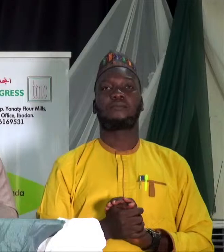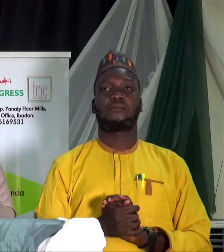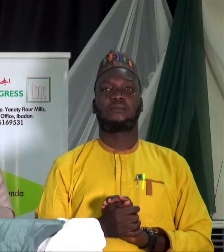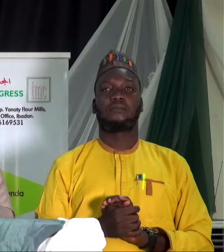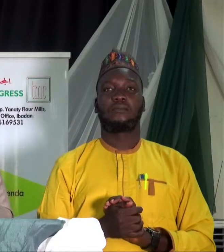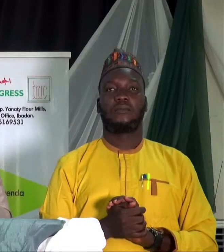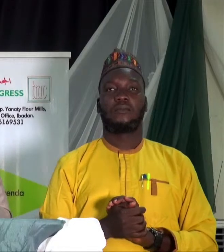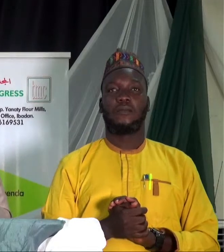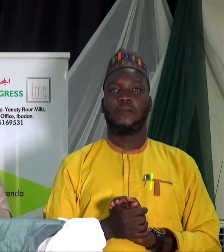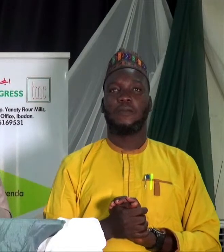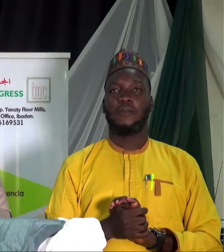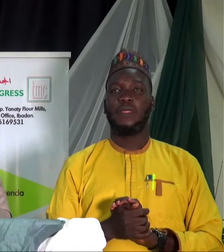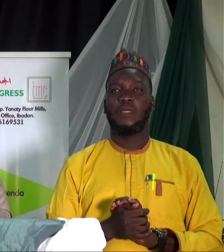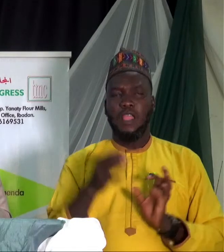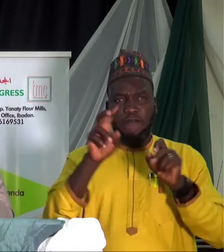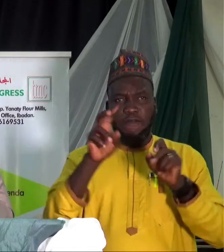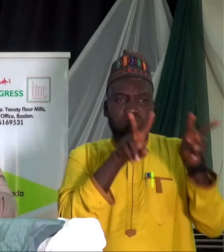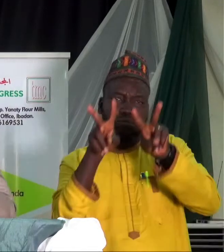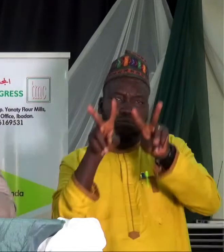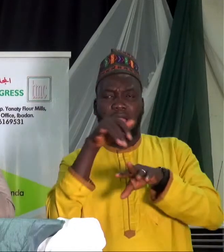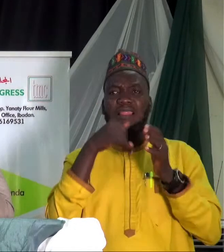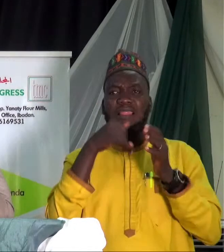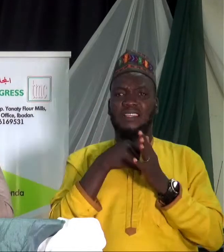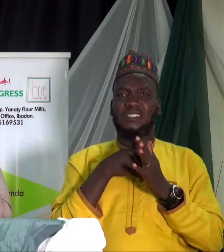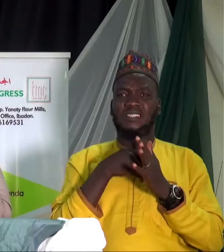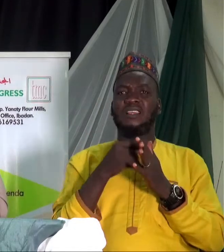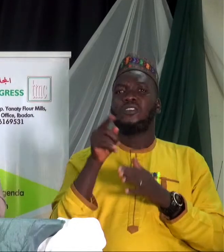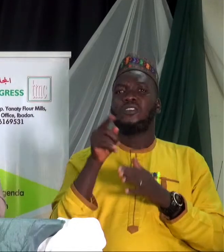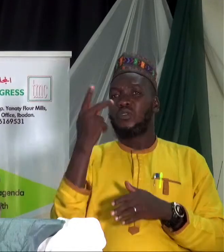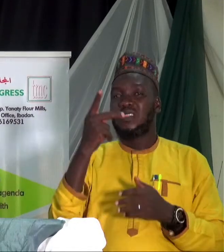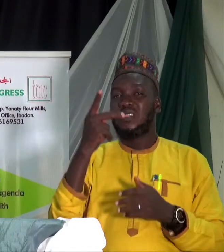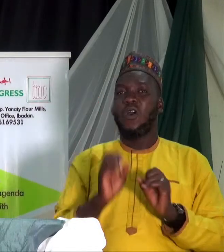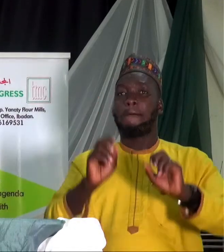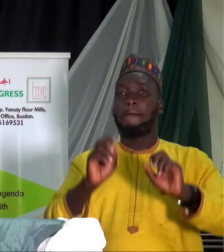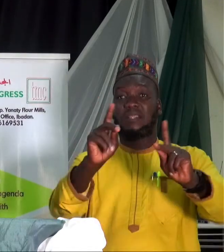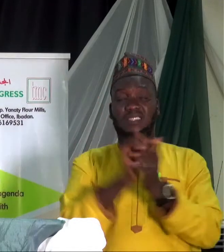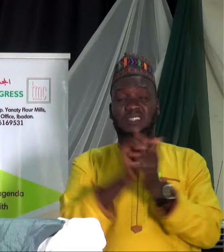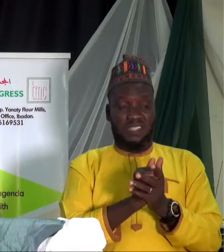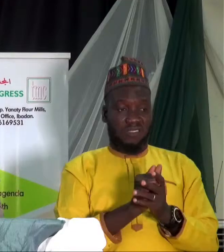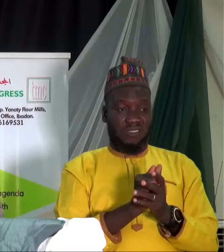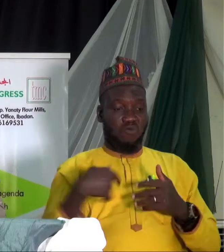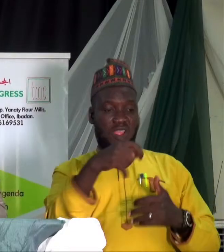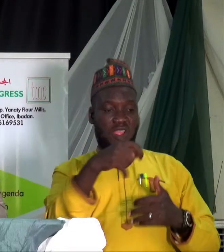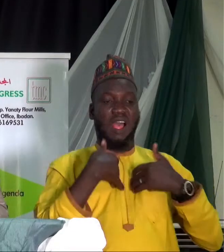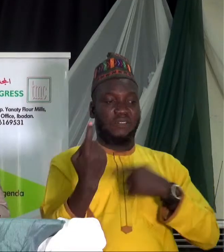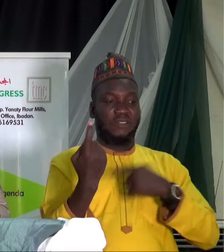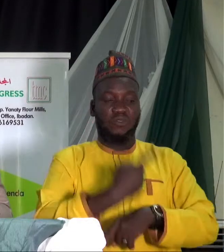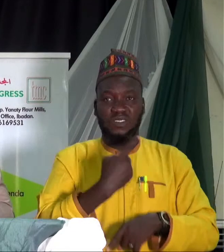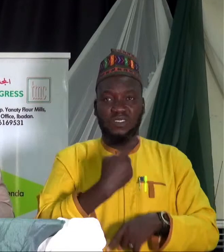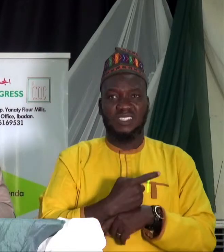we might look at it cherry opportunity ti eyan o pọ bayi o wọn